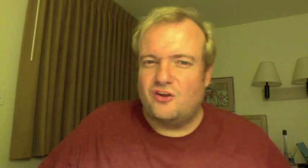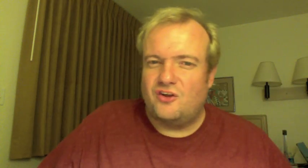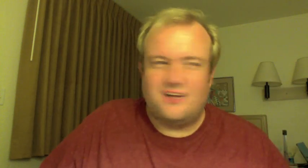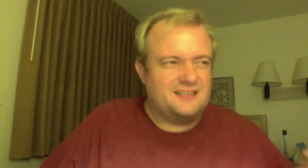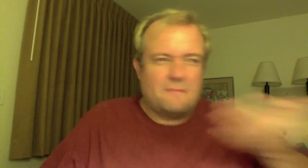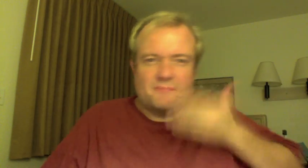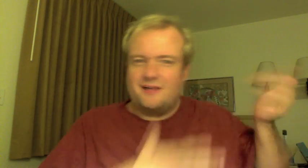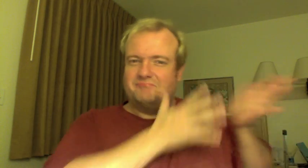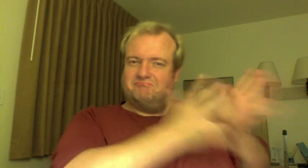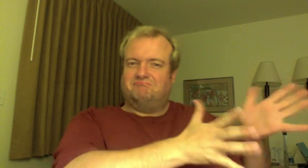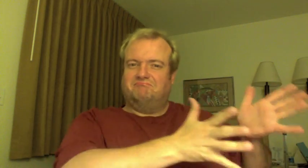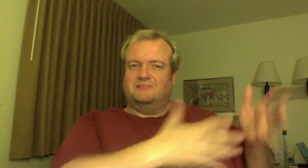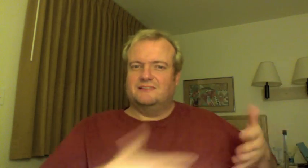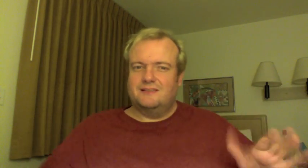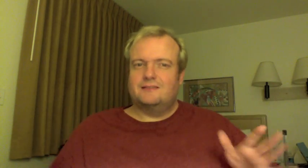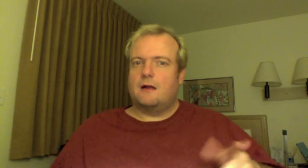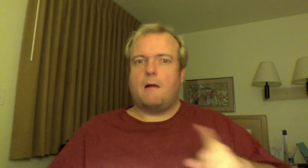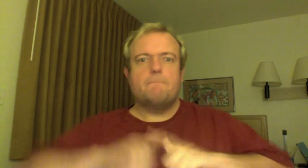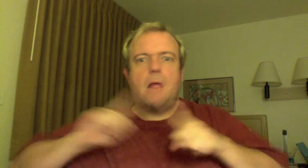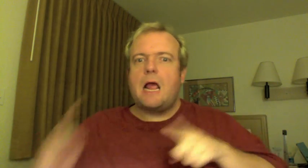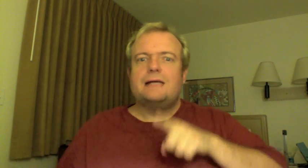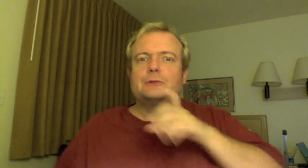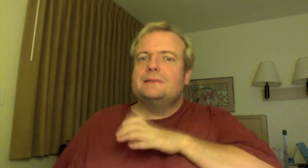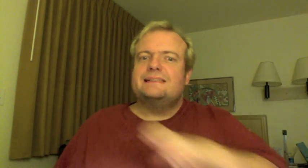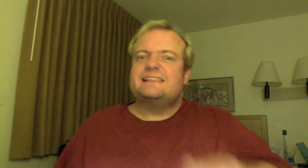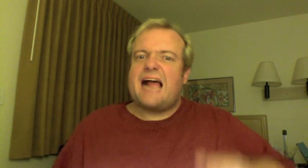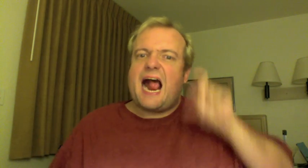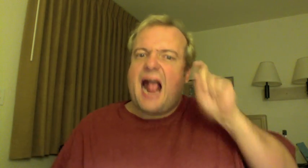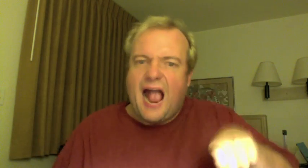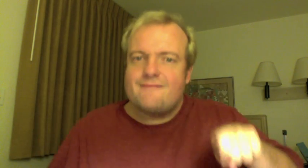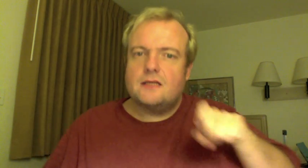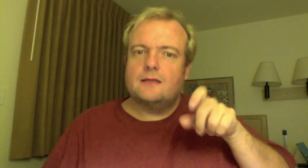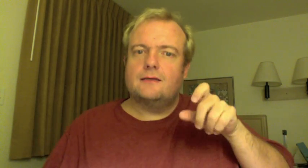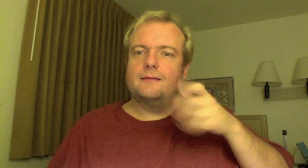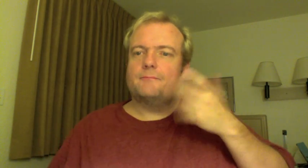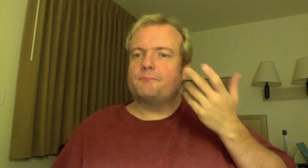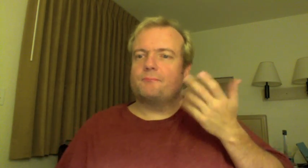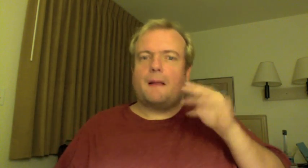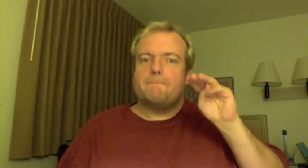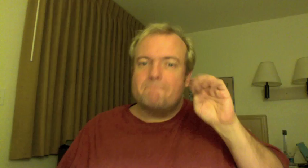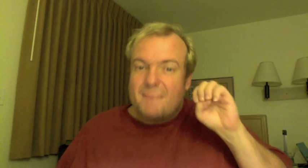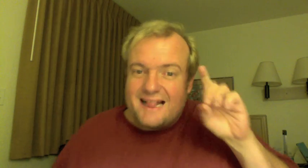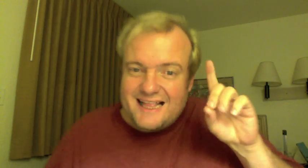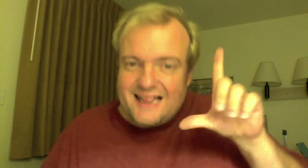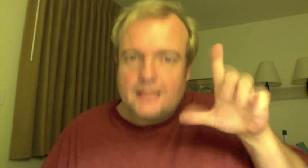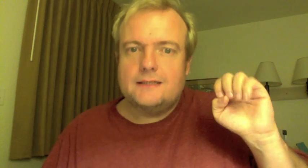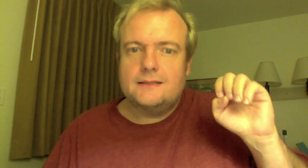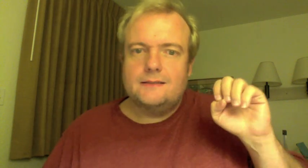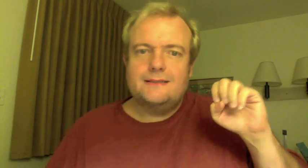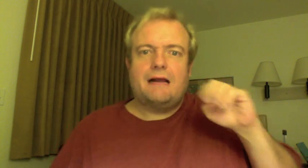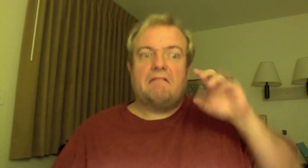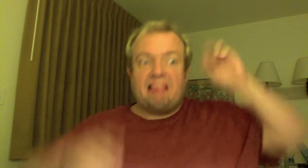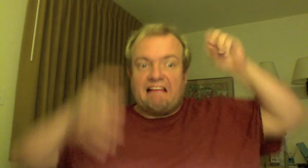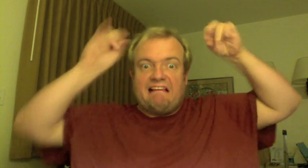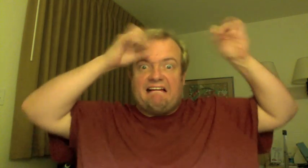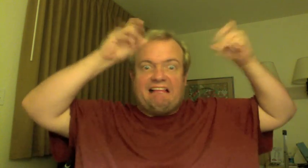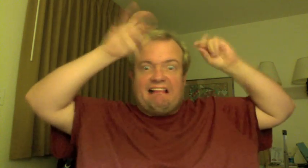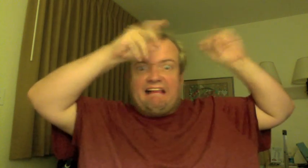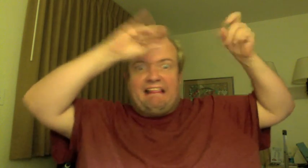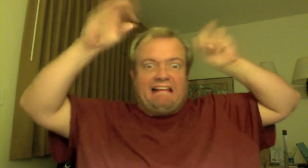be entitled to money you don't even know about. The Goldwater Law Firm helps victims of car, truck, van, and SUV manufacturing